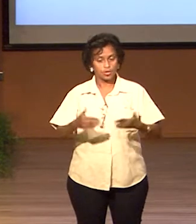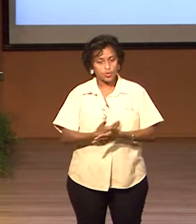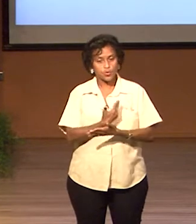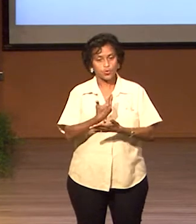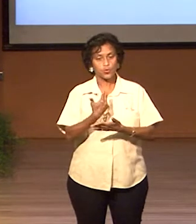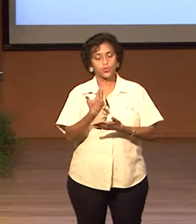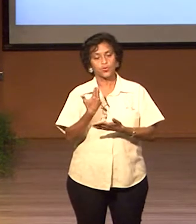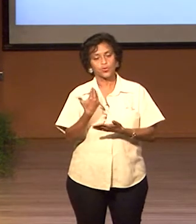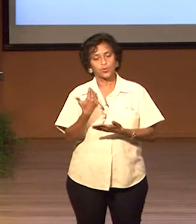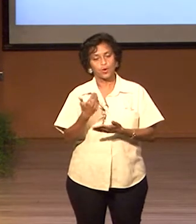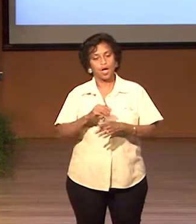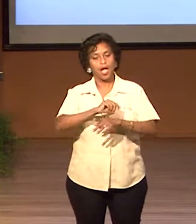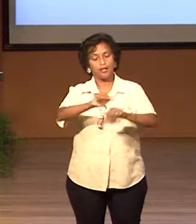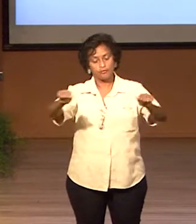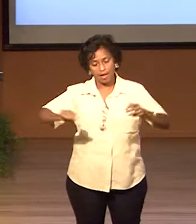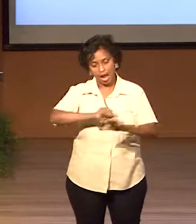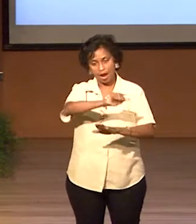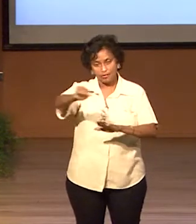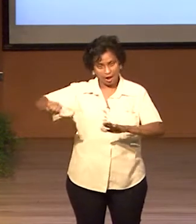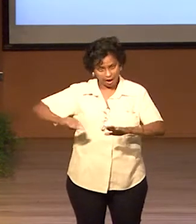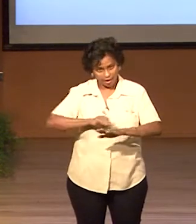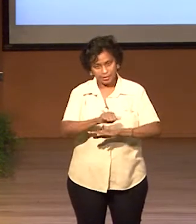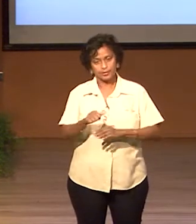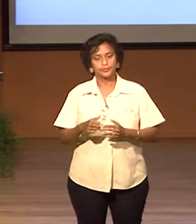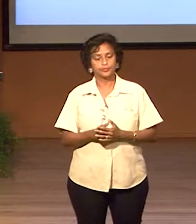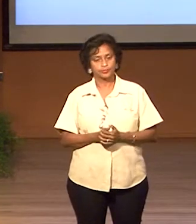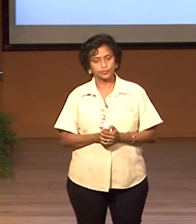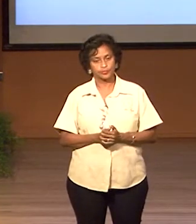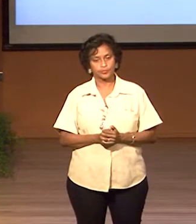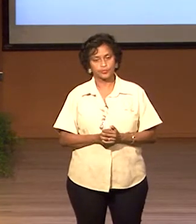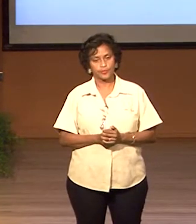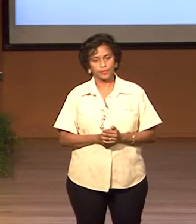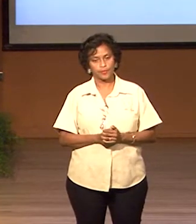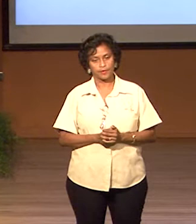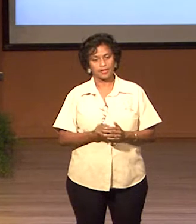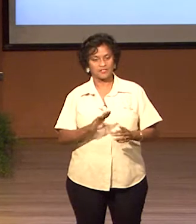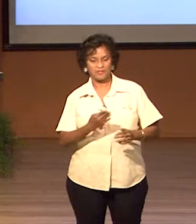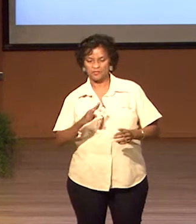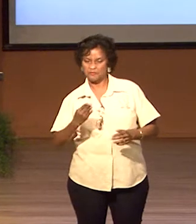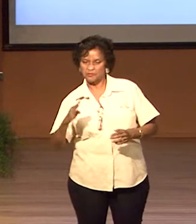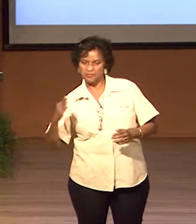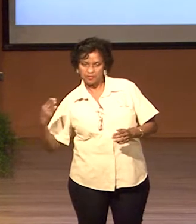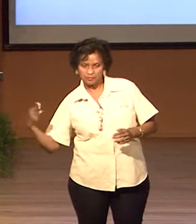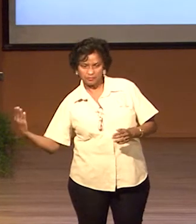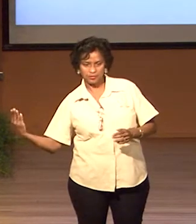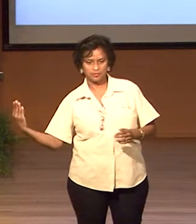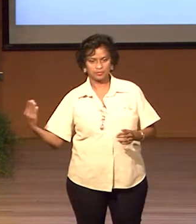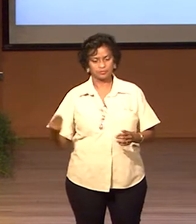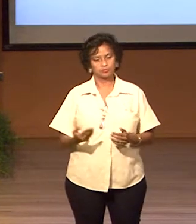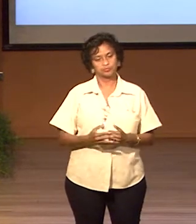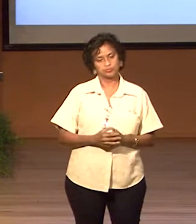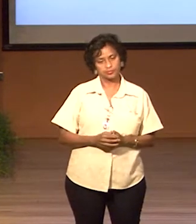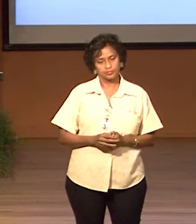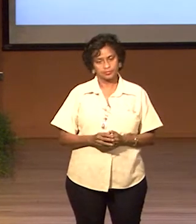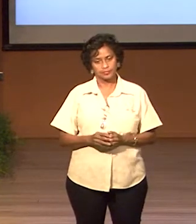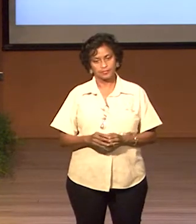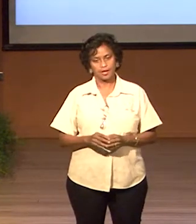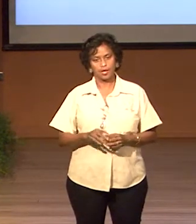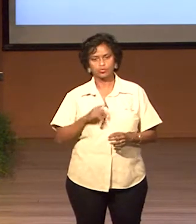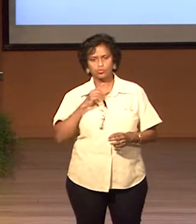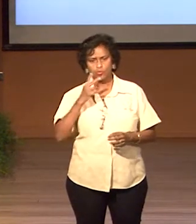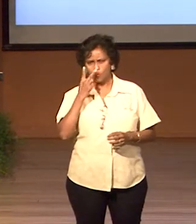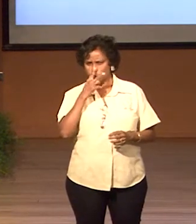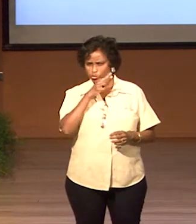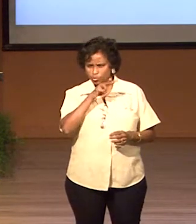categorization that is different from class, gender, or race, but really attempts to